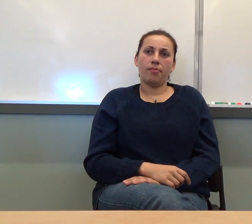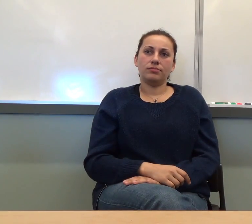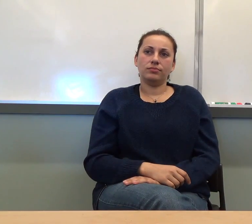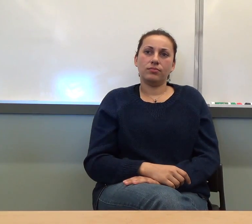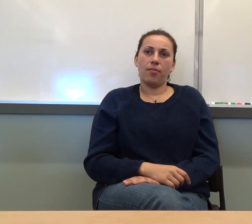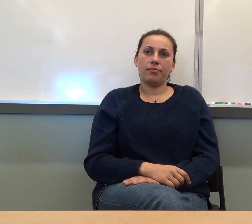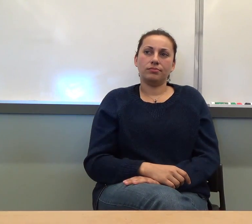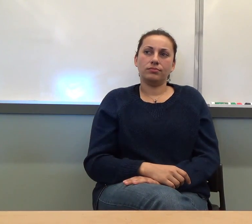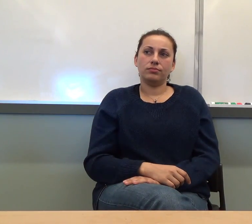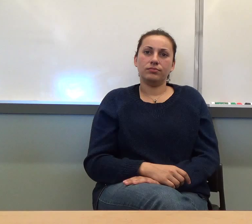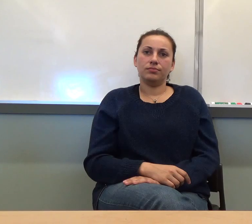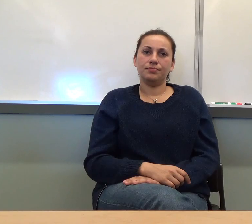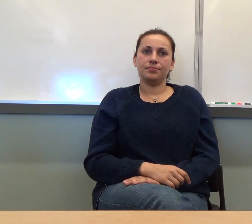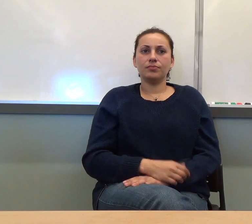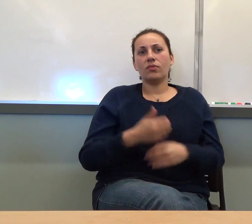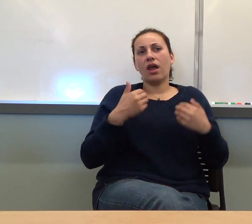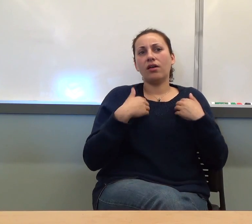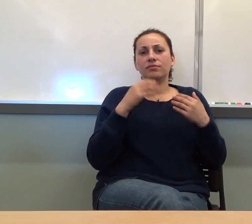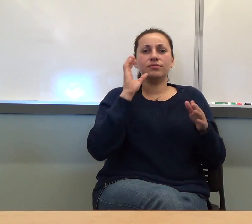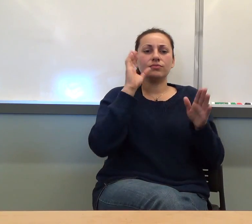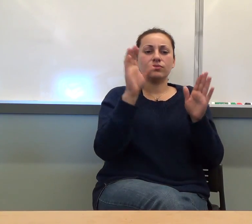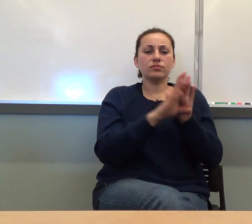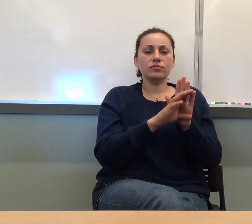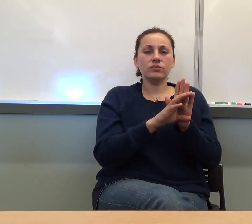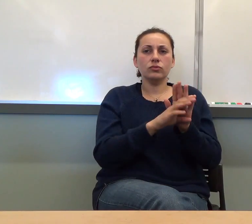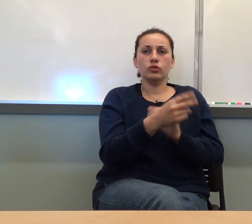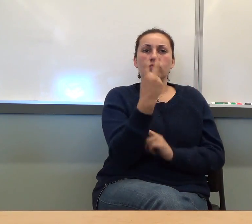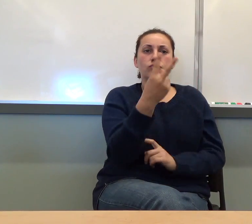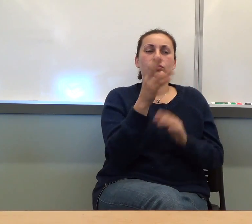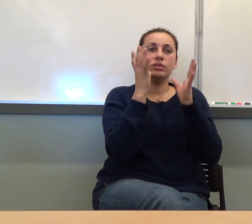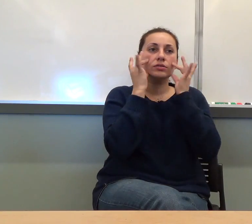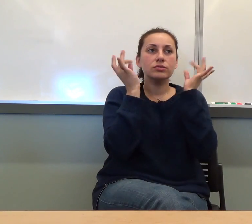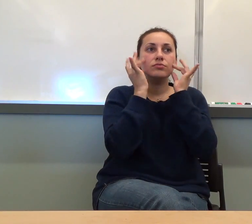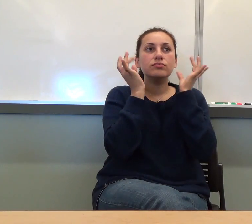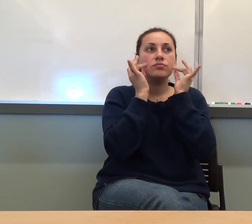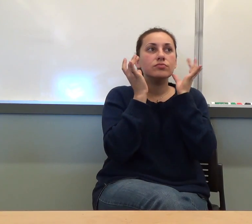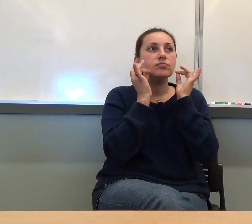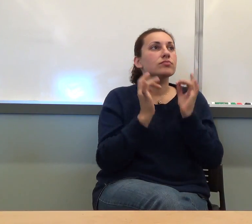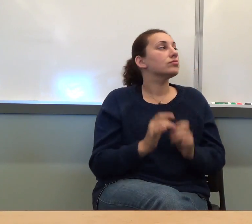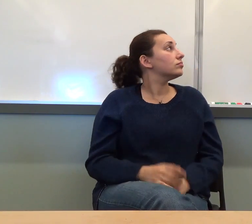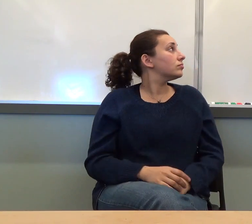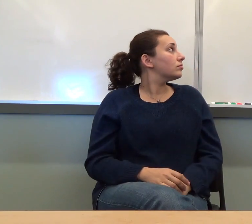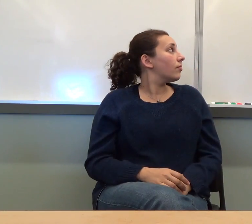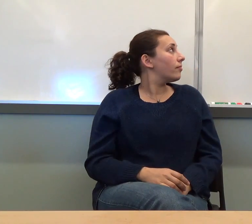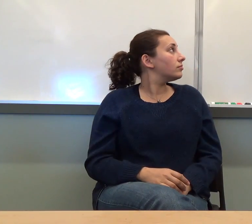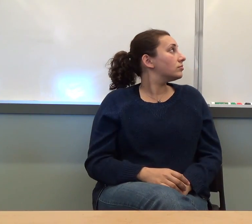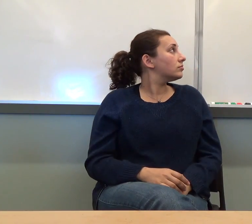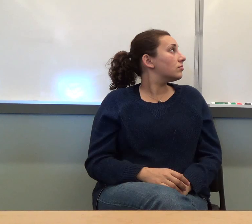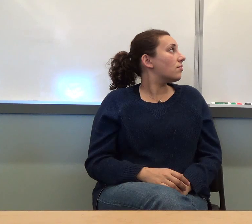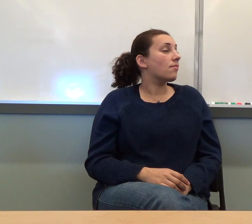They've got some sort of photograph here, a kitty cat, 2 kitty cats. Okay, it's 10.8